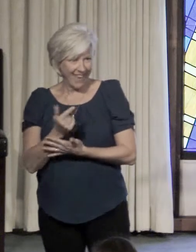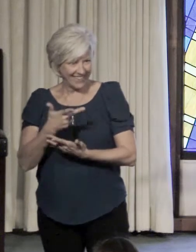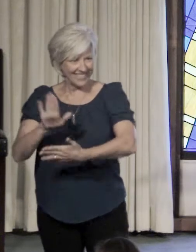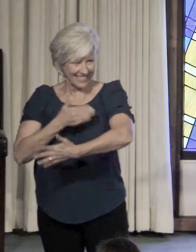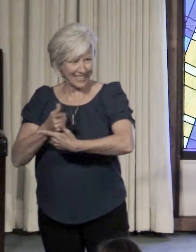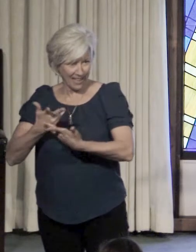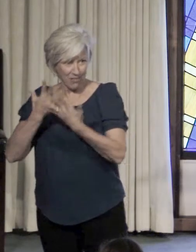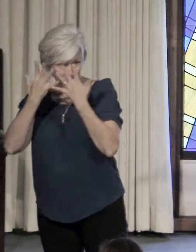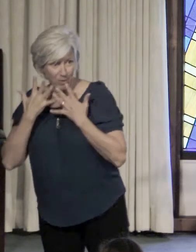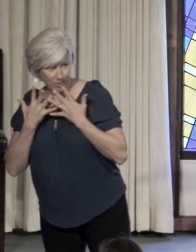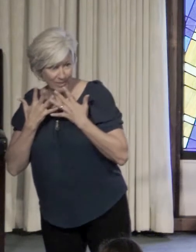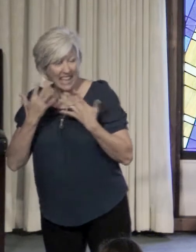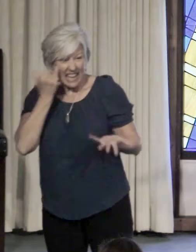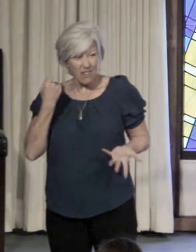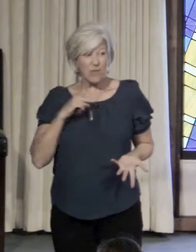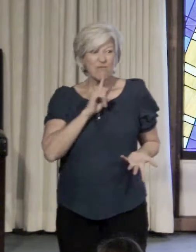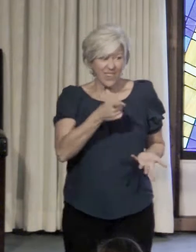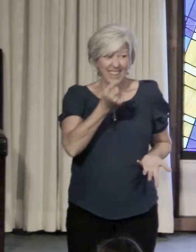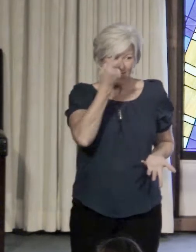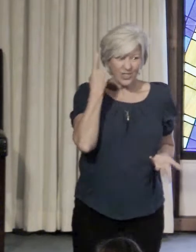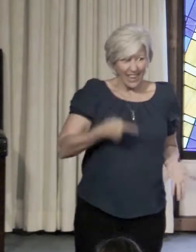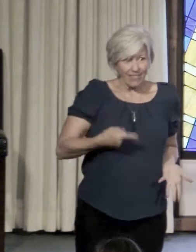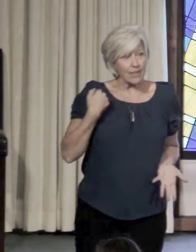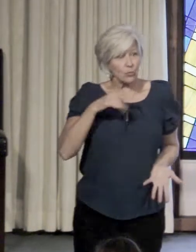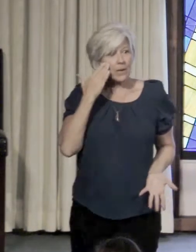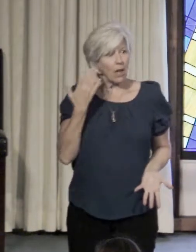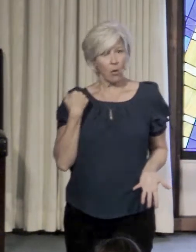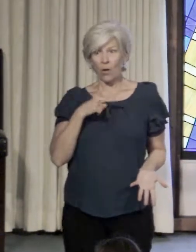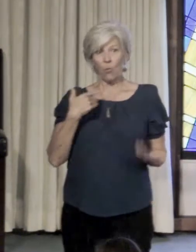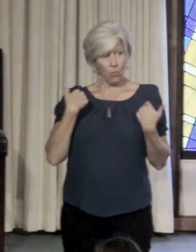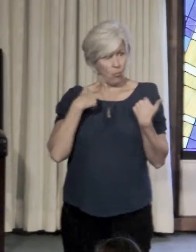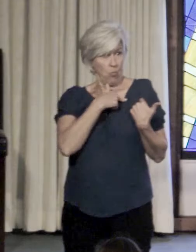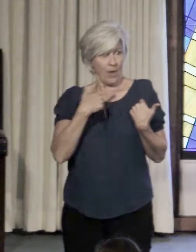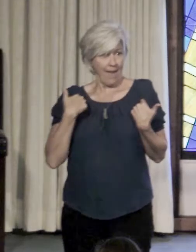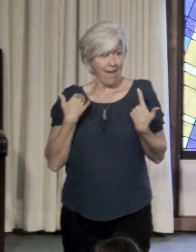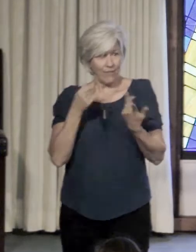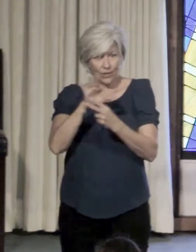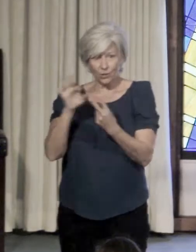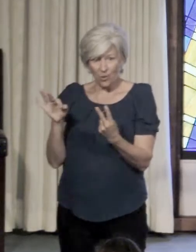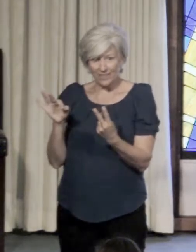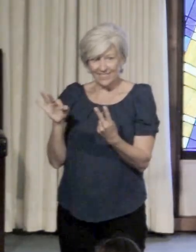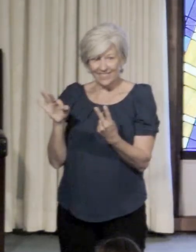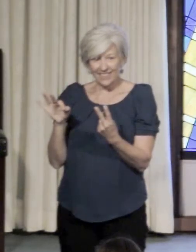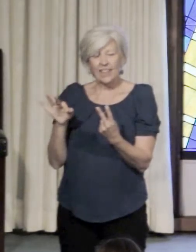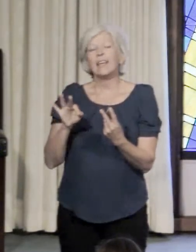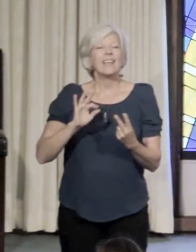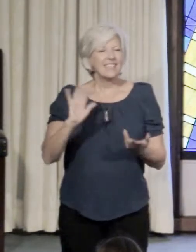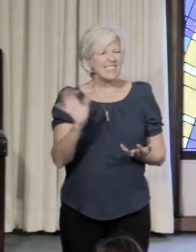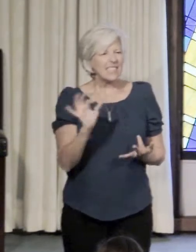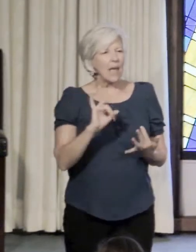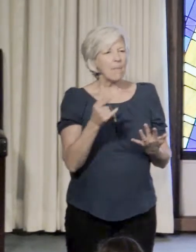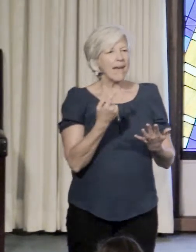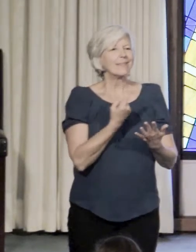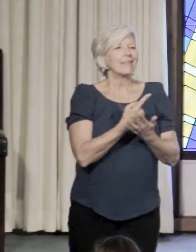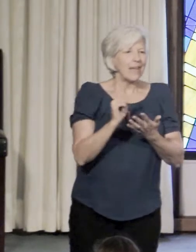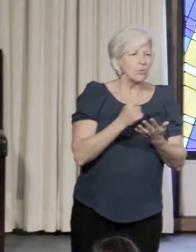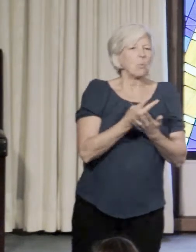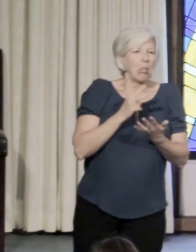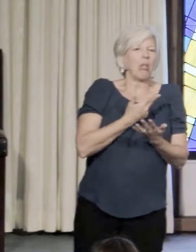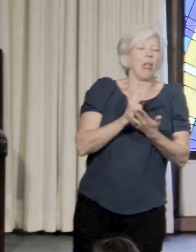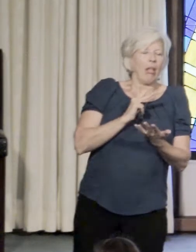realize we have the choice. So as I have with the rest of our core values, what I want to do is I want to kind of